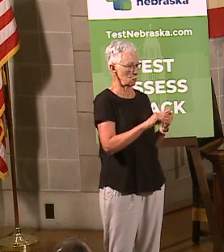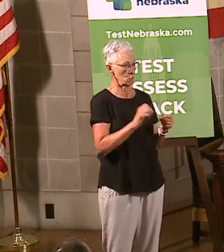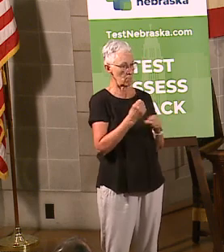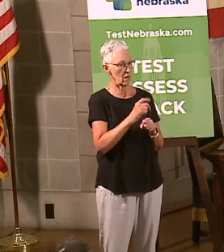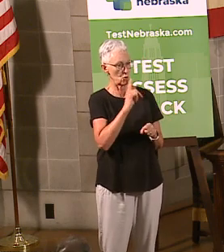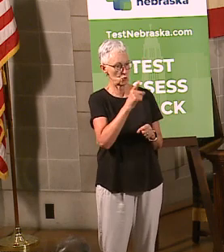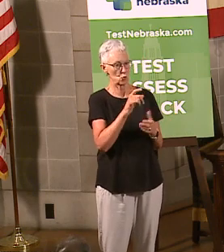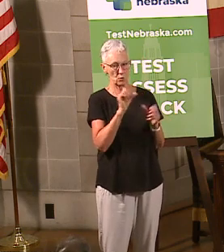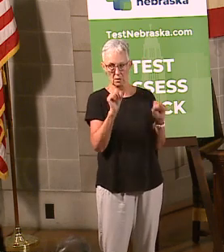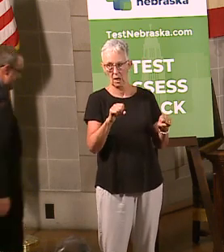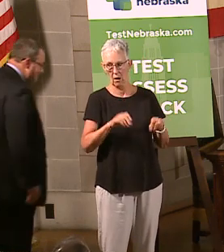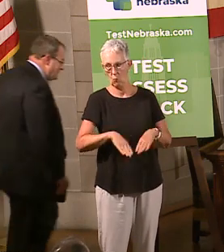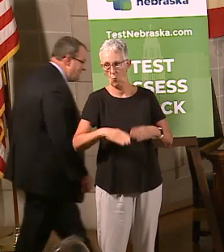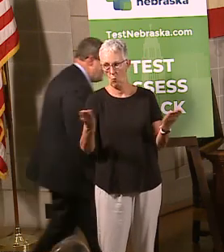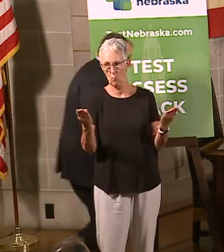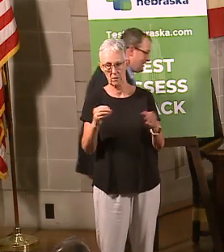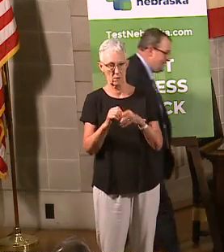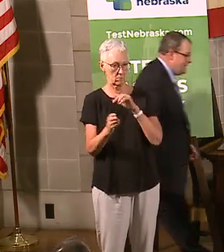that?